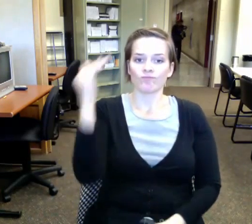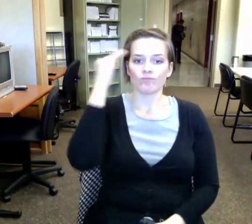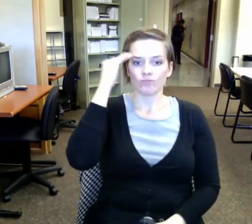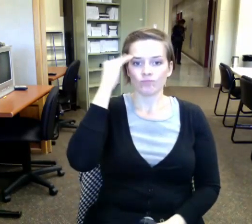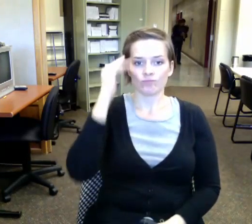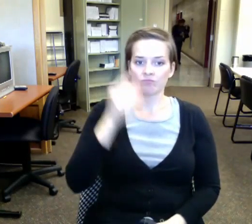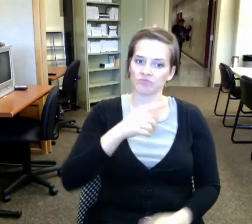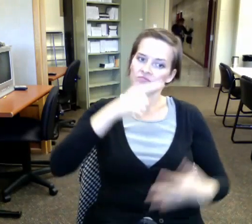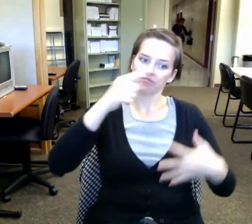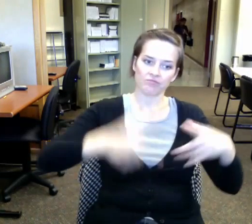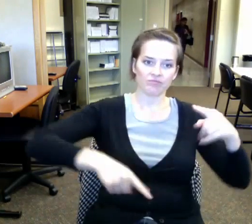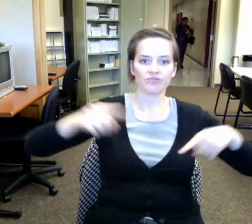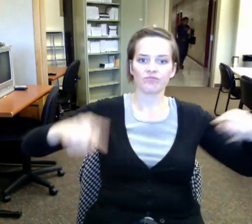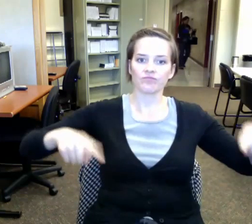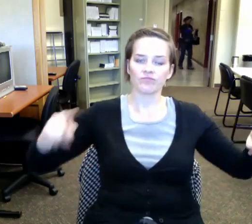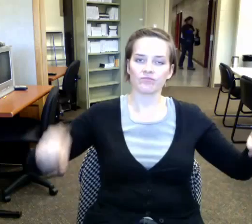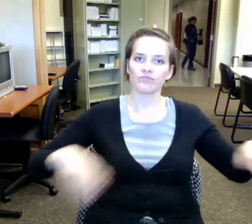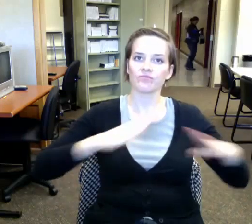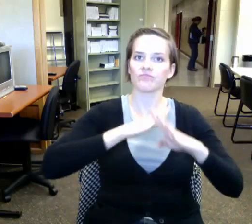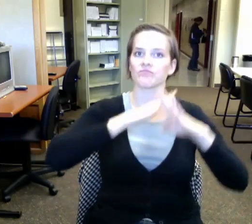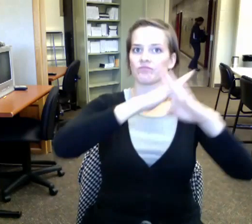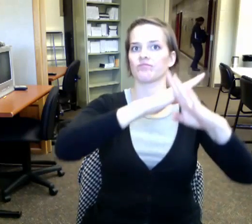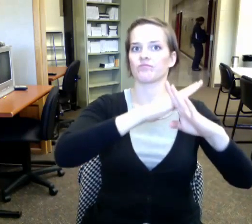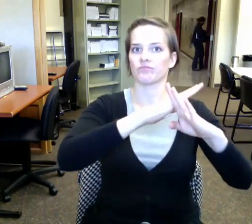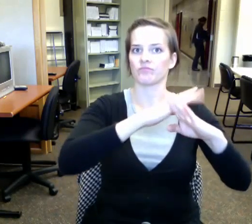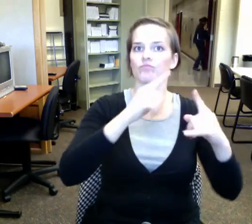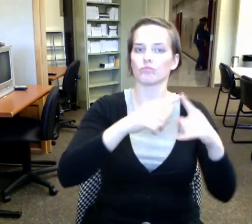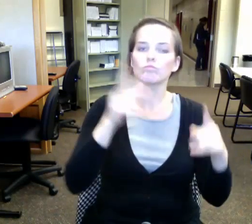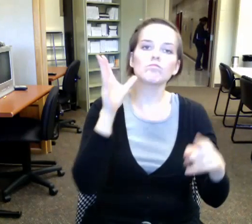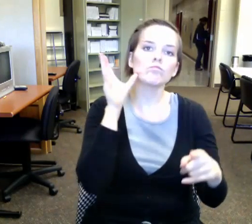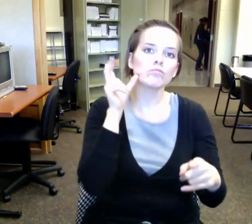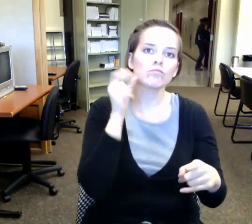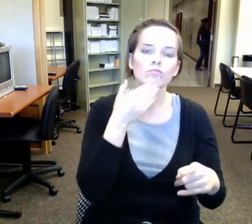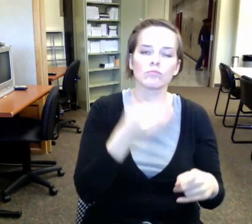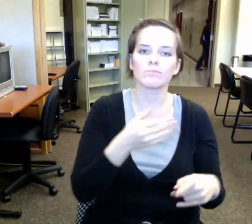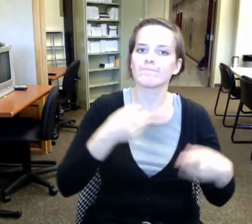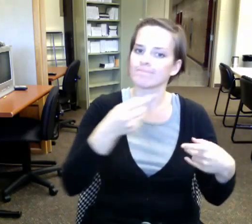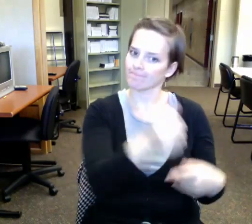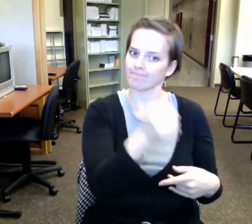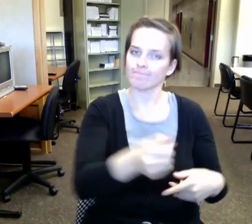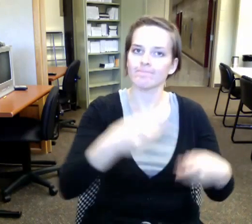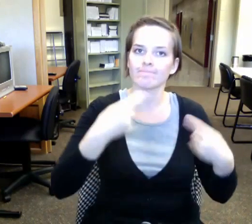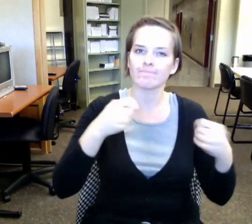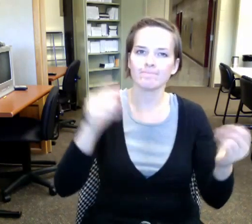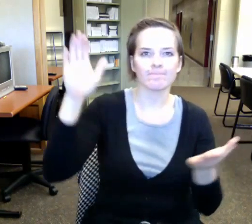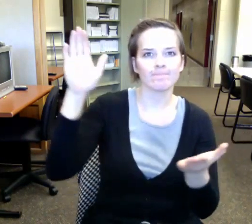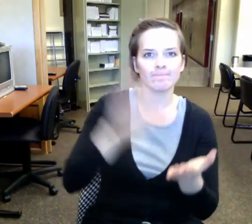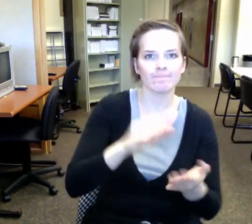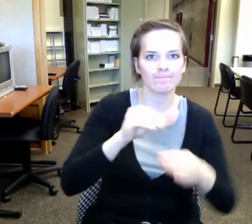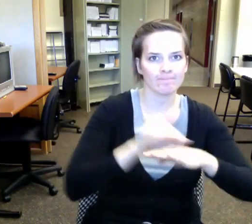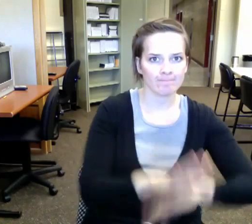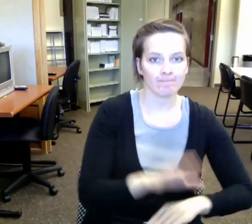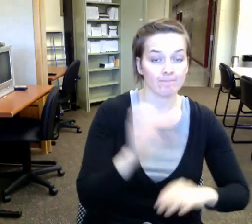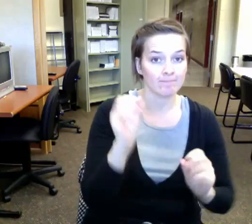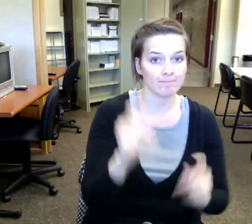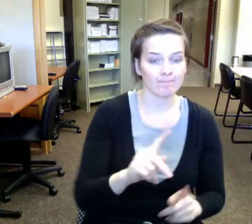to effective listening and that you try to minimize their impact as best that you can. So for starters, get a good